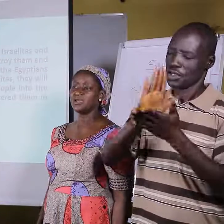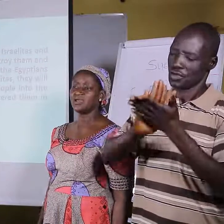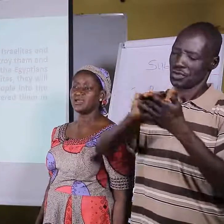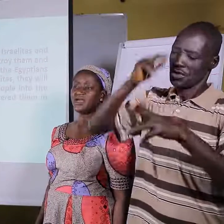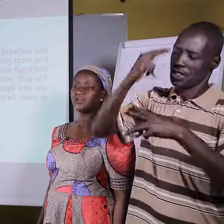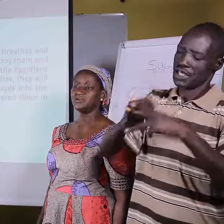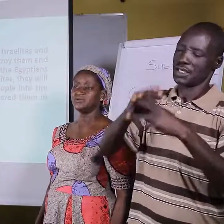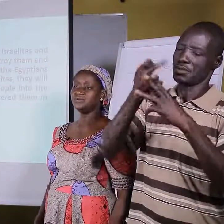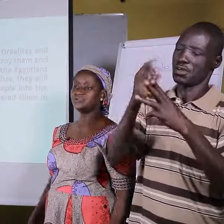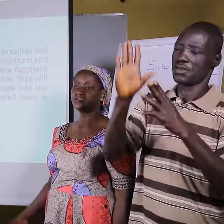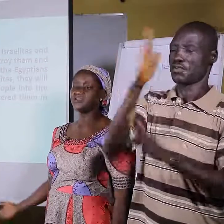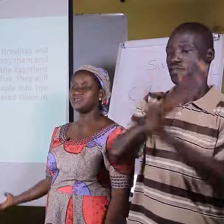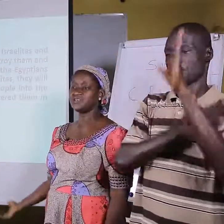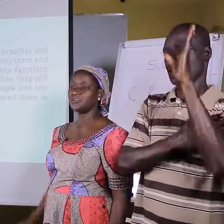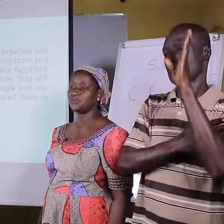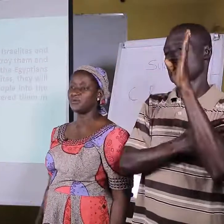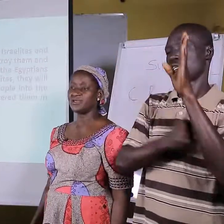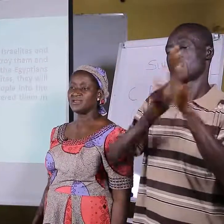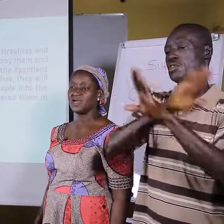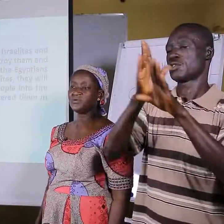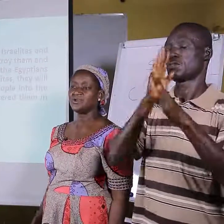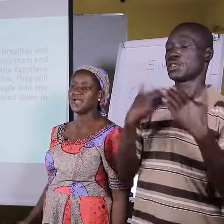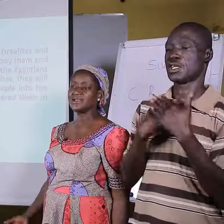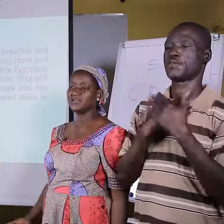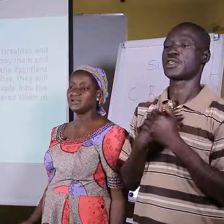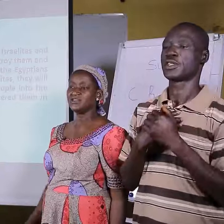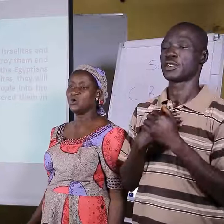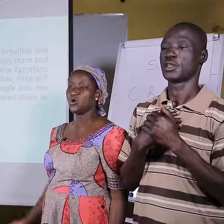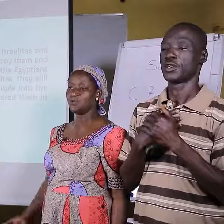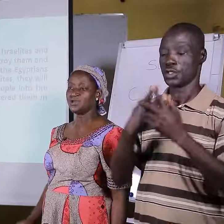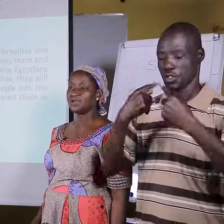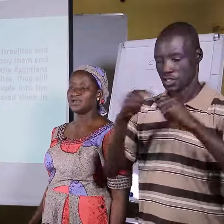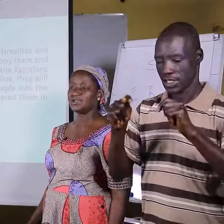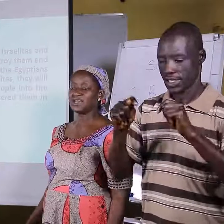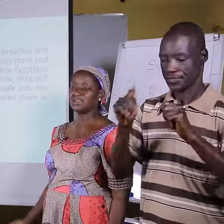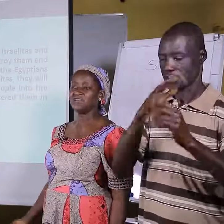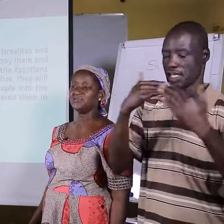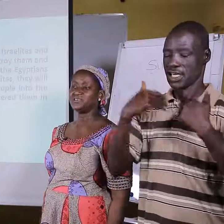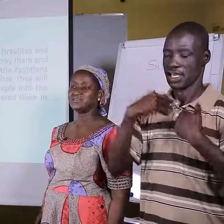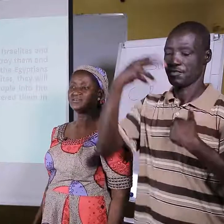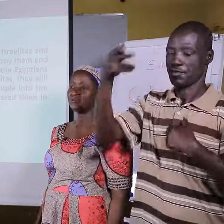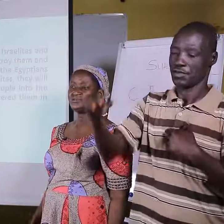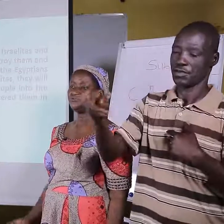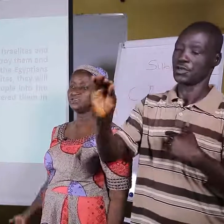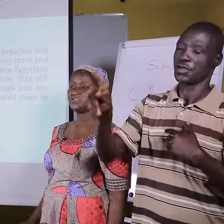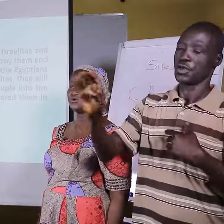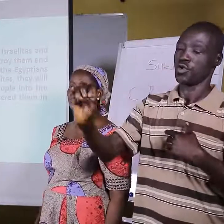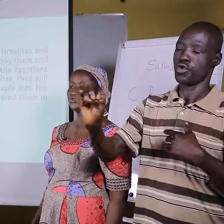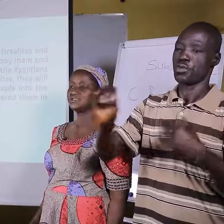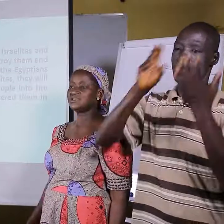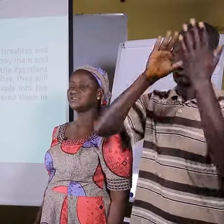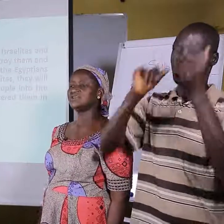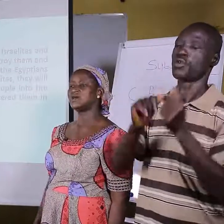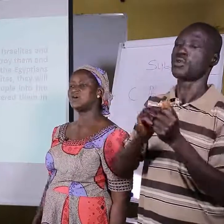you away, and you just give yourself away, and you lack the hope, and at the end of it, you'll be killed,